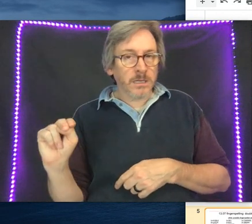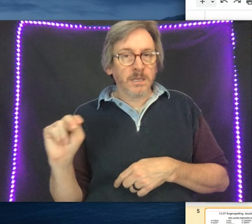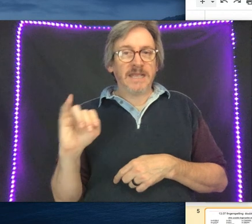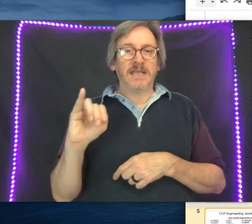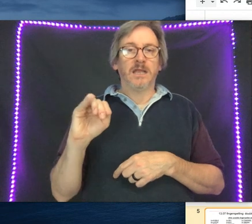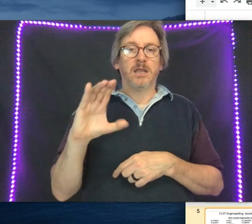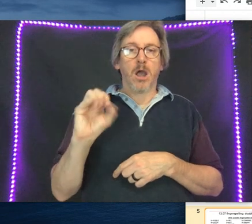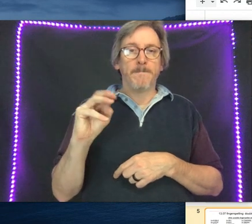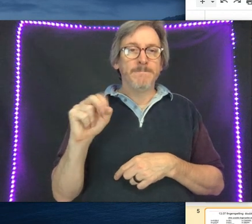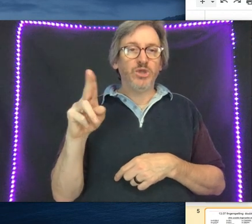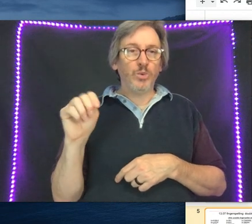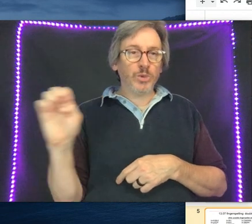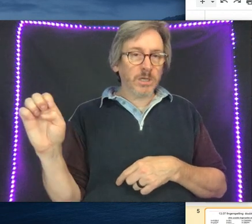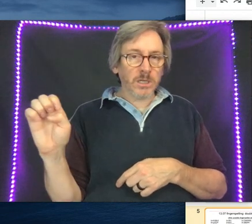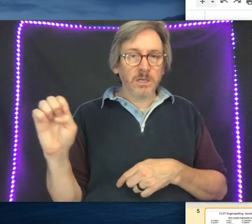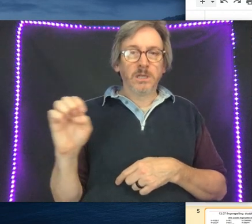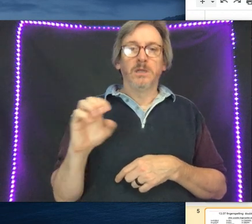Commune,